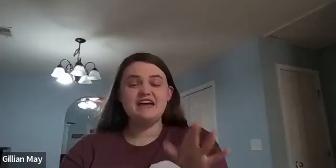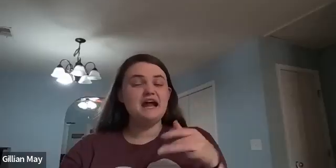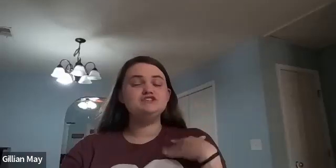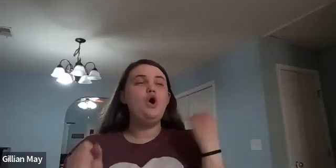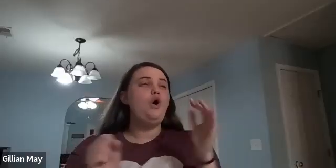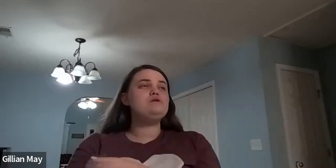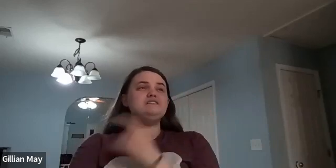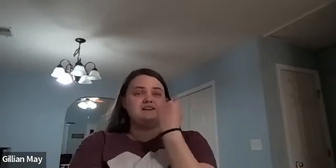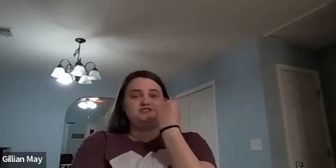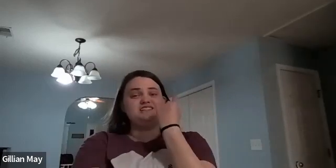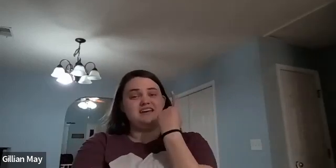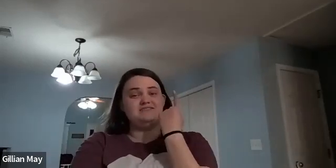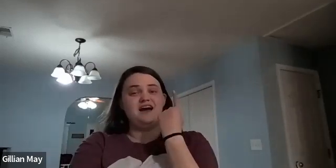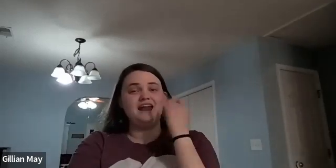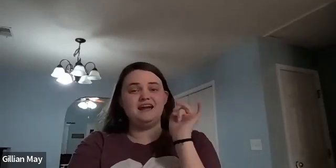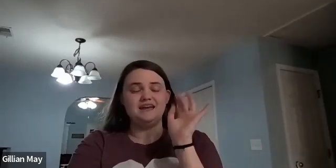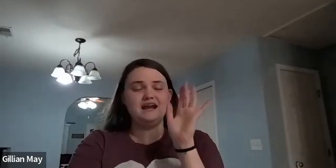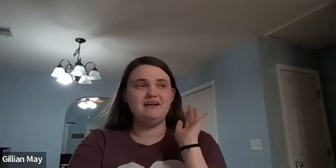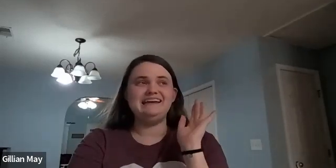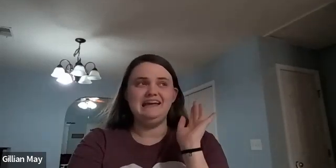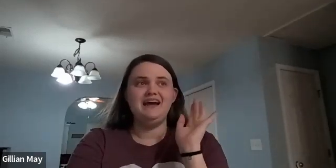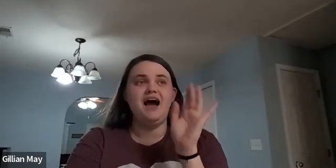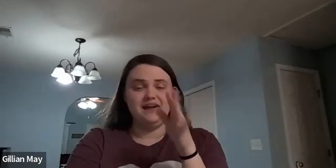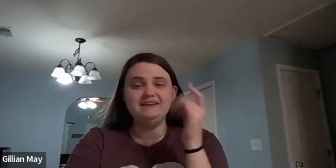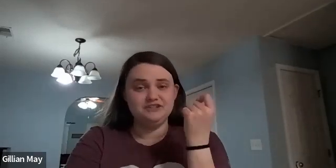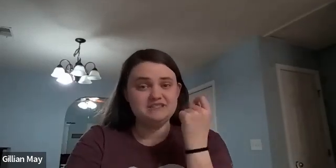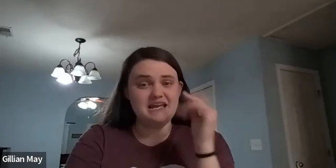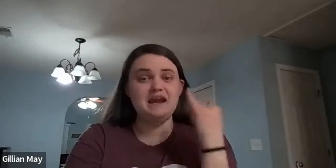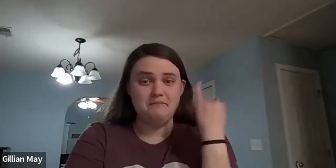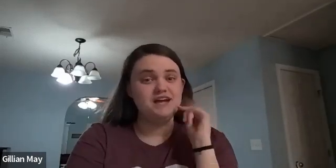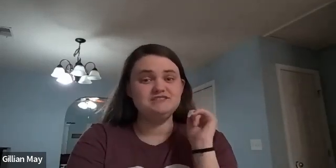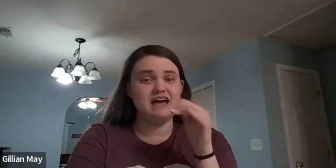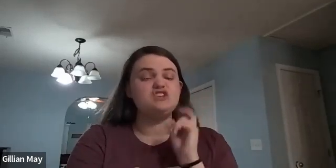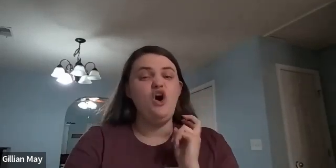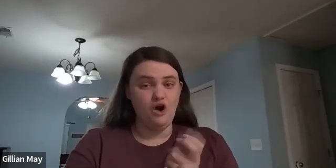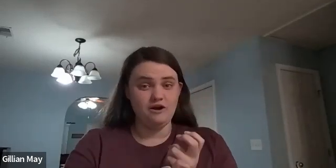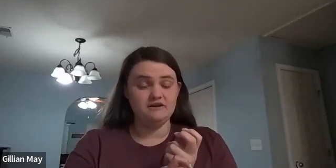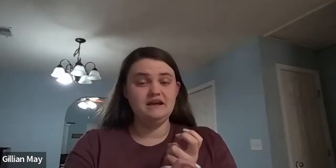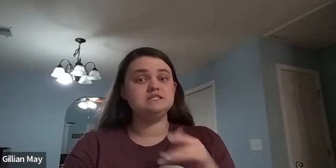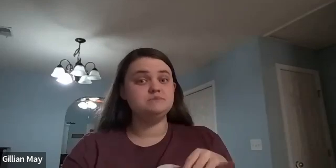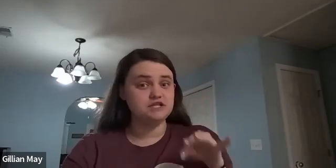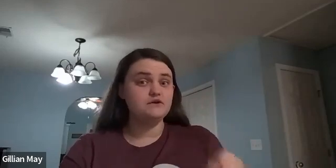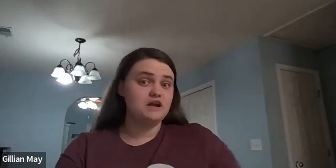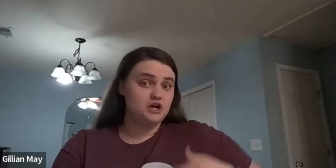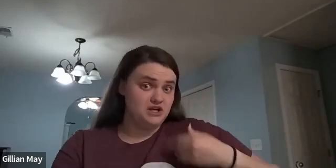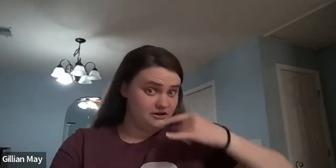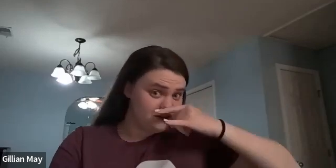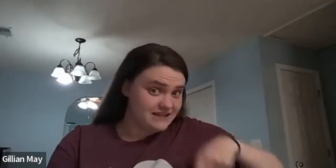I totally understand that. And I'm like, I can understand and imagine that's hard, especially for like our younger